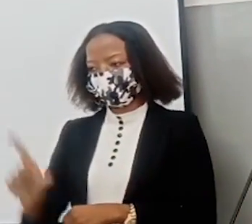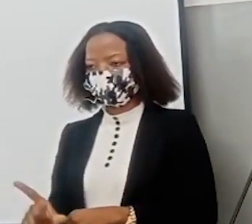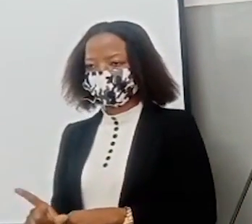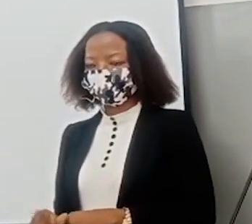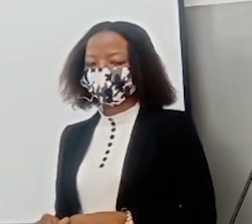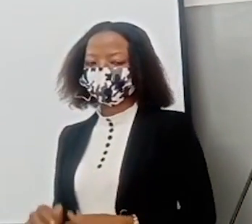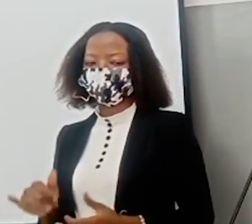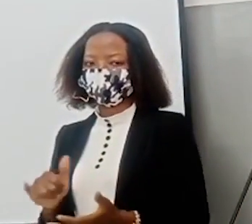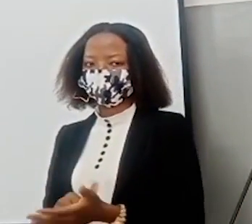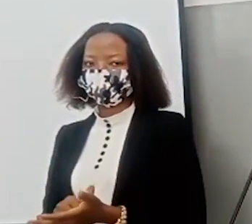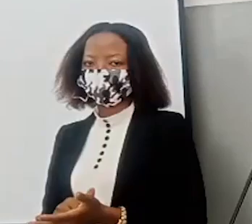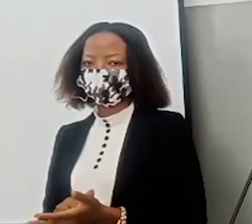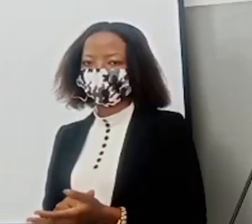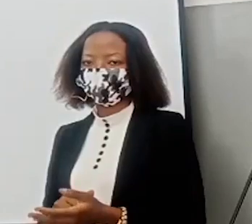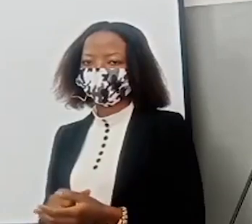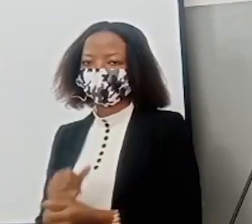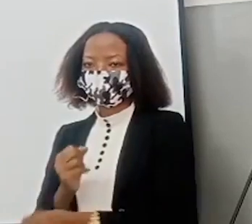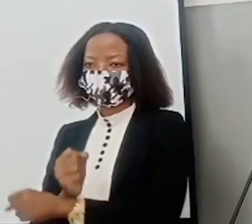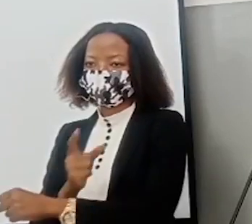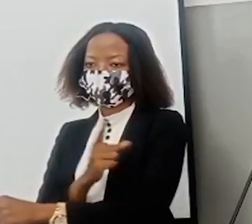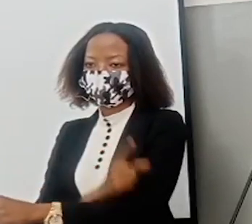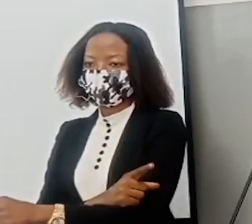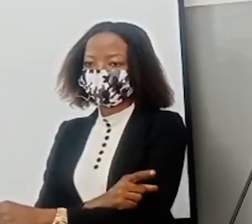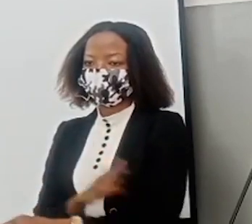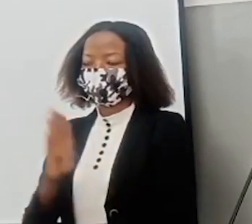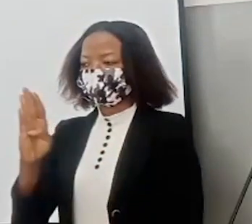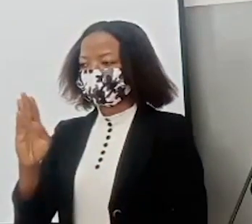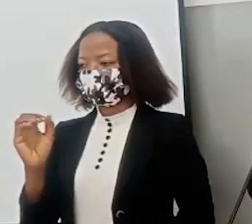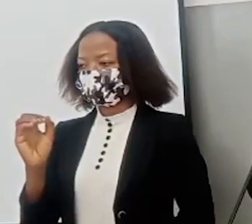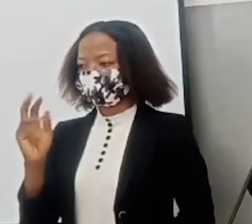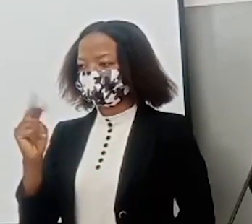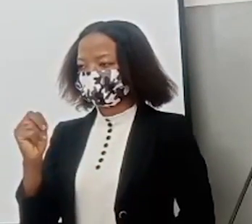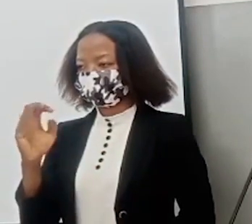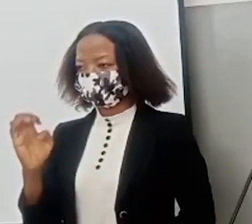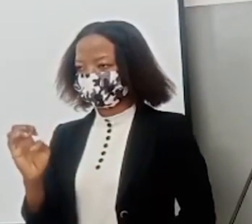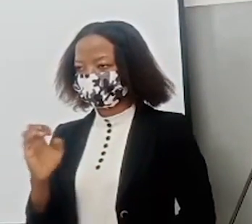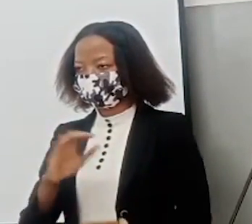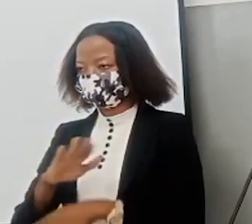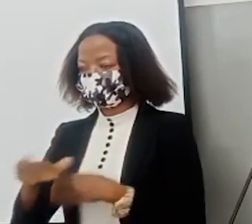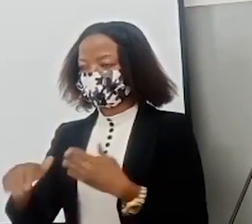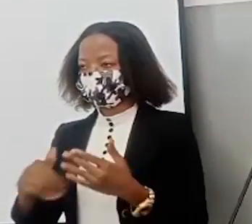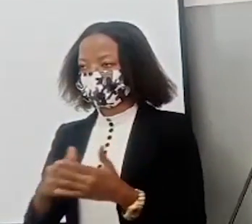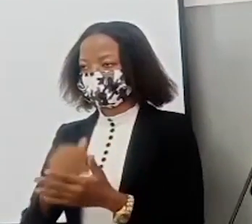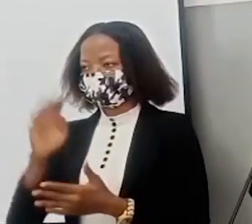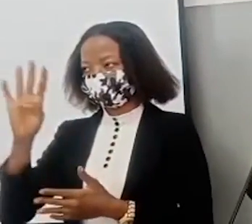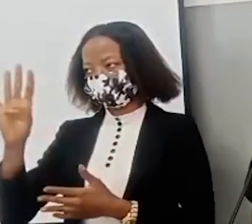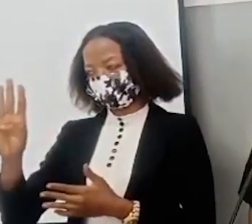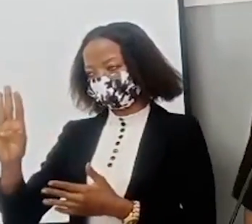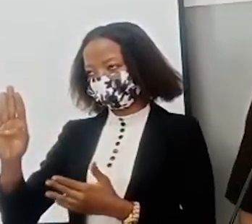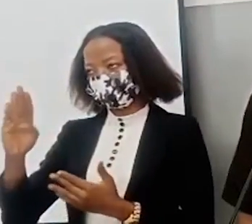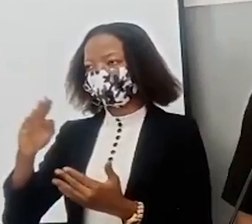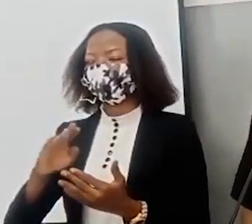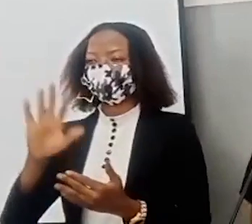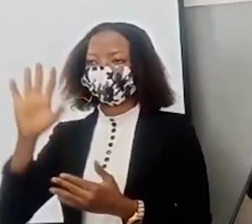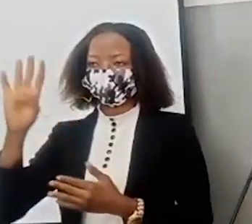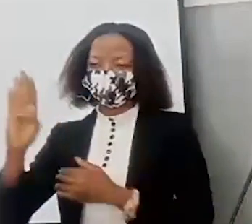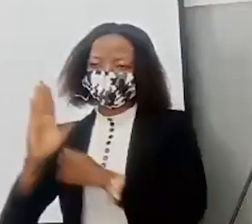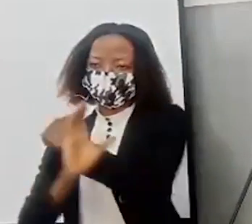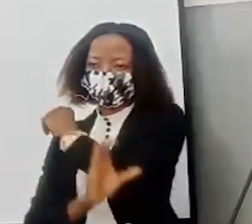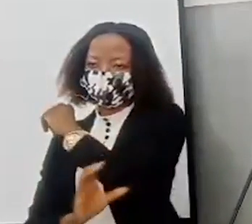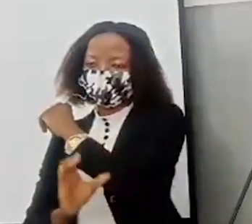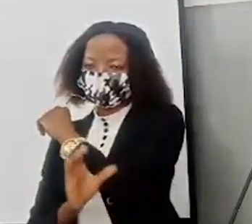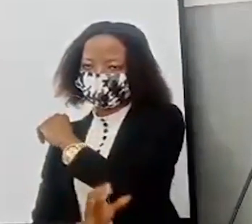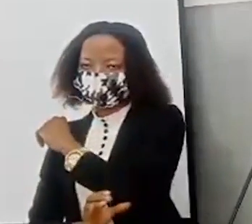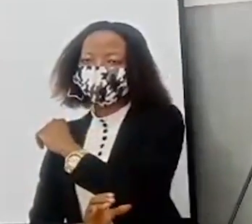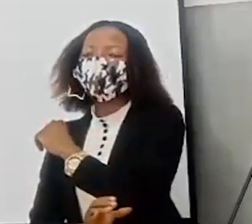So on that basis, Sierra Leone, Rwanda, Benin, and La Côte d'Ivoire were listed as four countries they